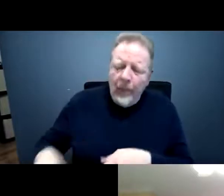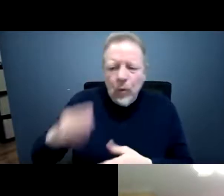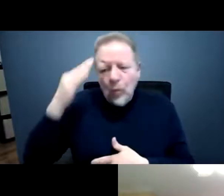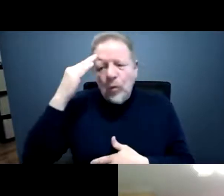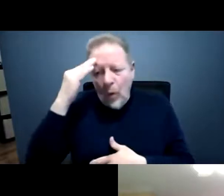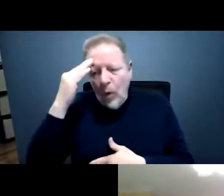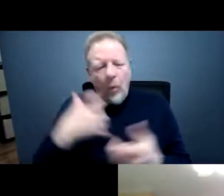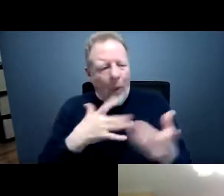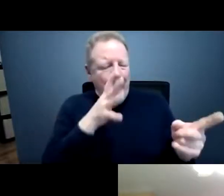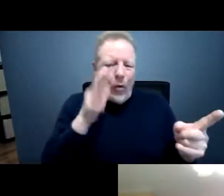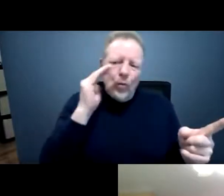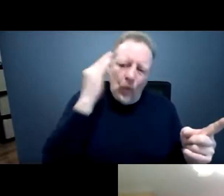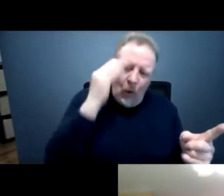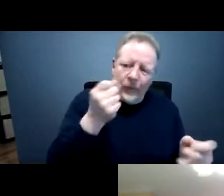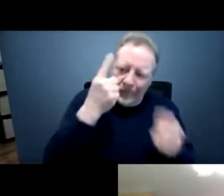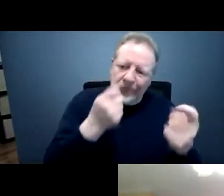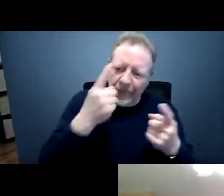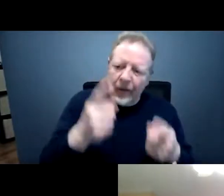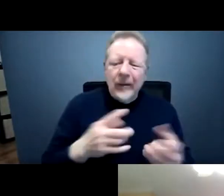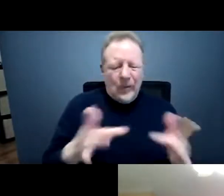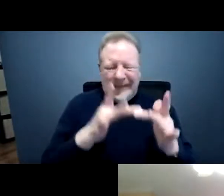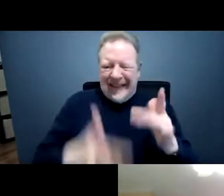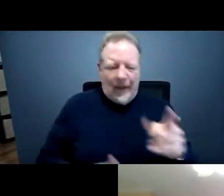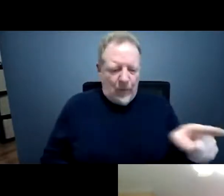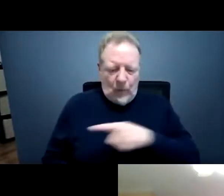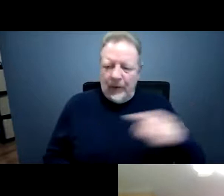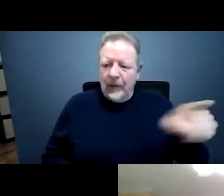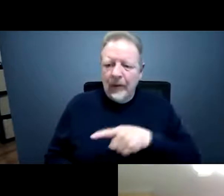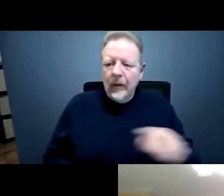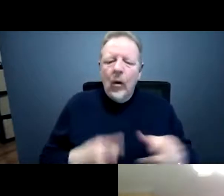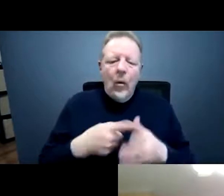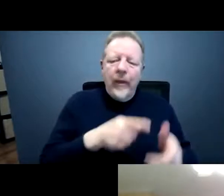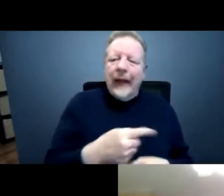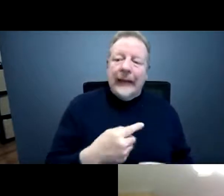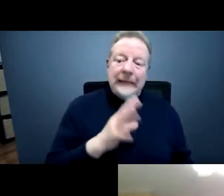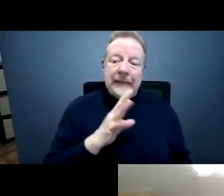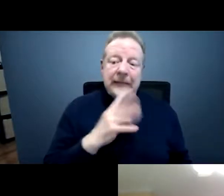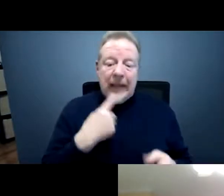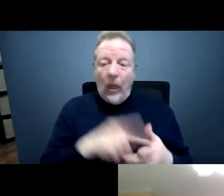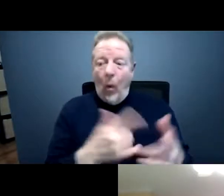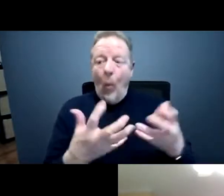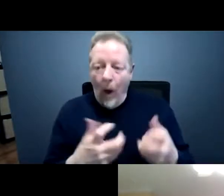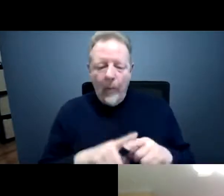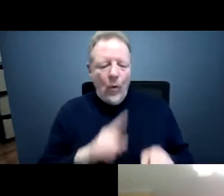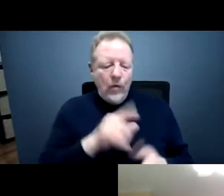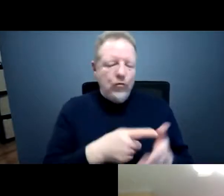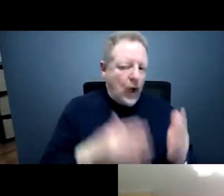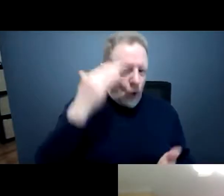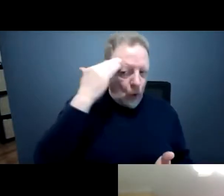But so there's definitely a disconnect there between what they, say they want and what they really understand about how